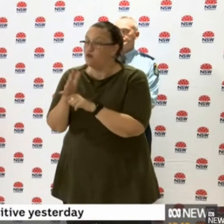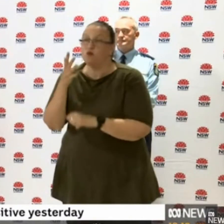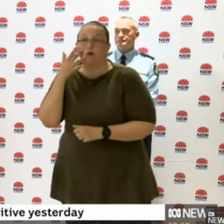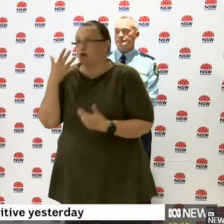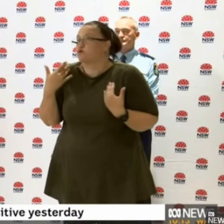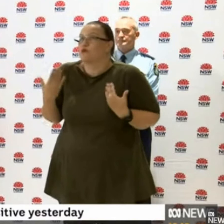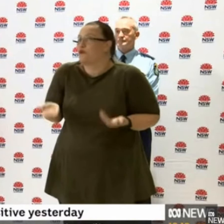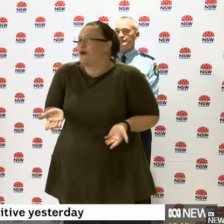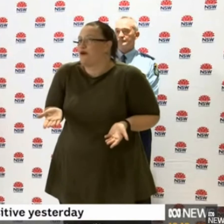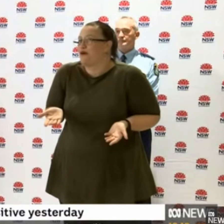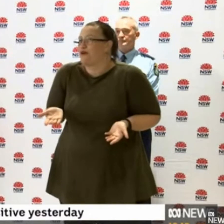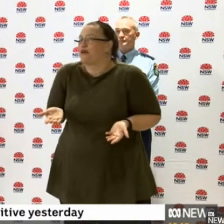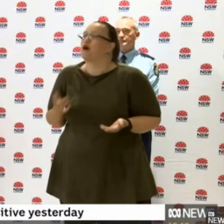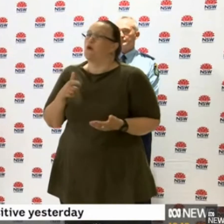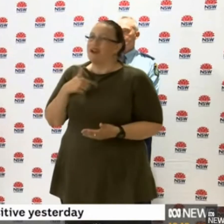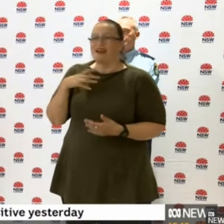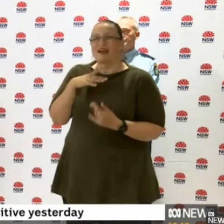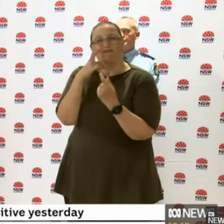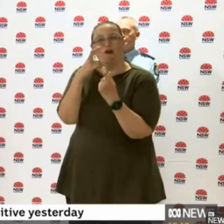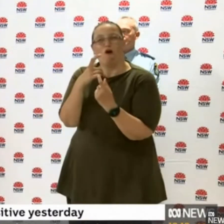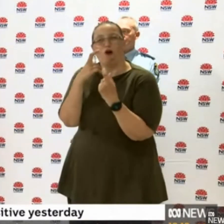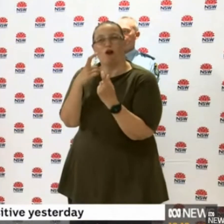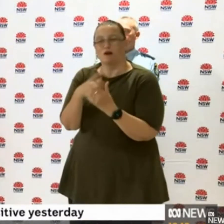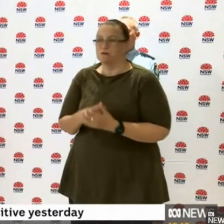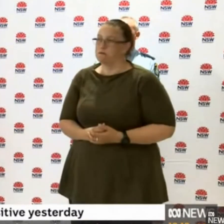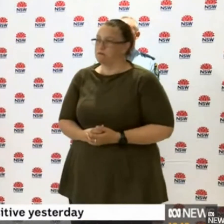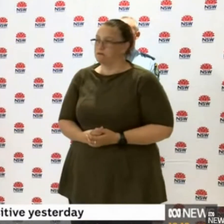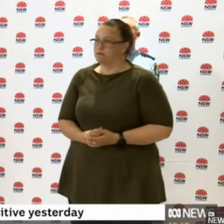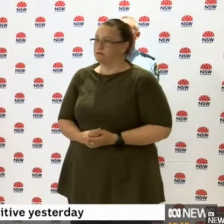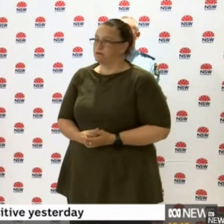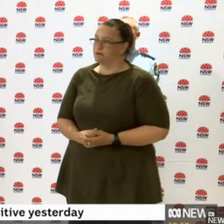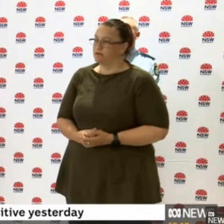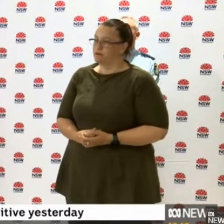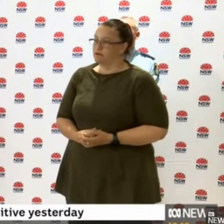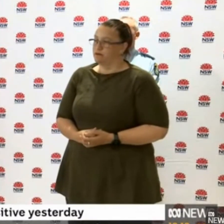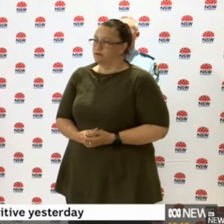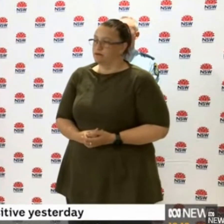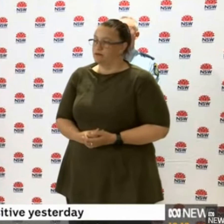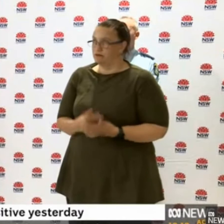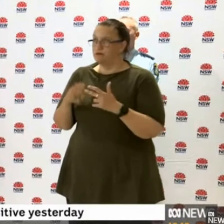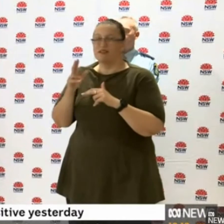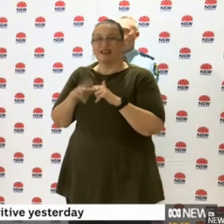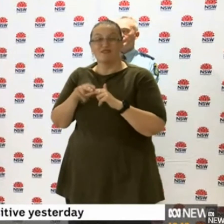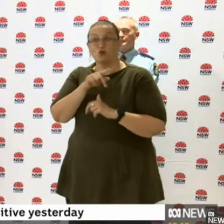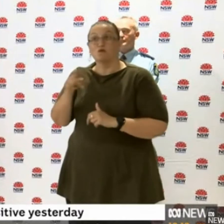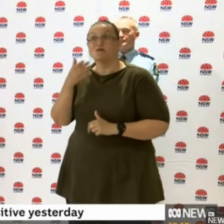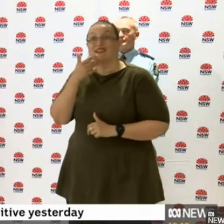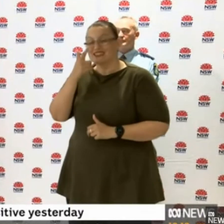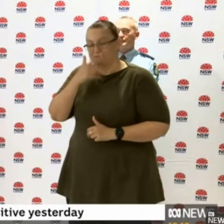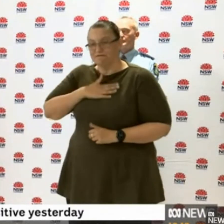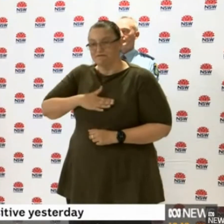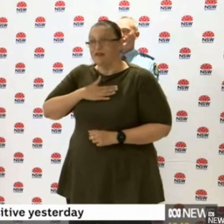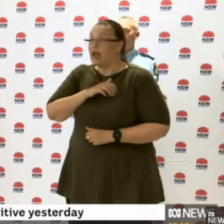of infectiousness. Now, again, we're taking a very precautionary approach, and I'd like to say that if the community can bear with us, that